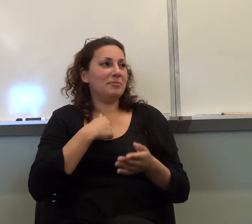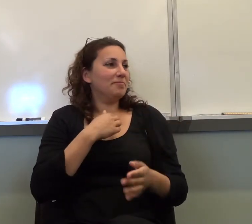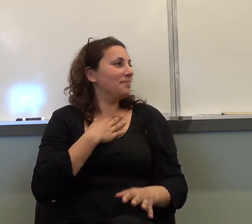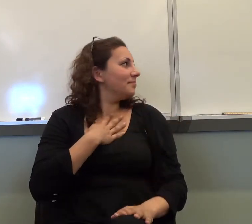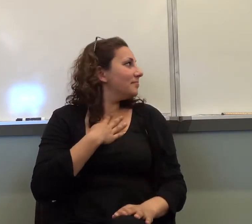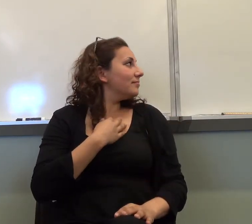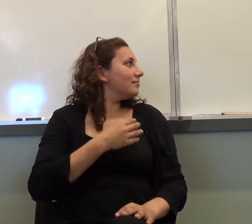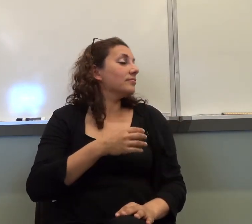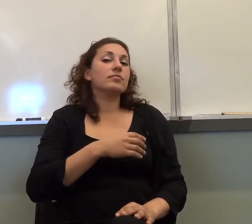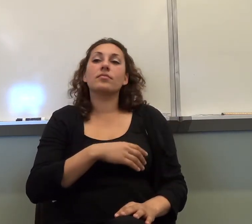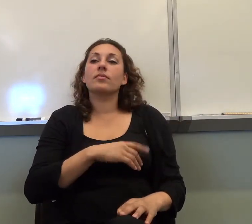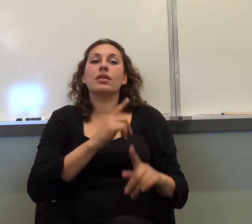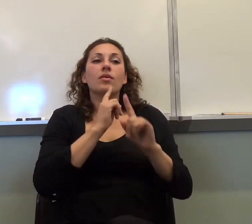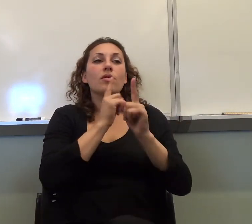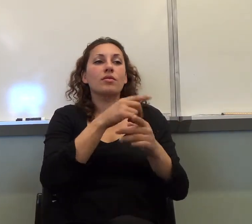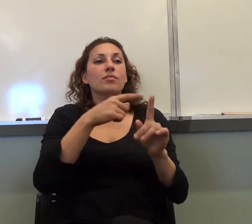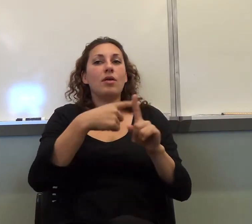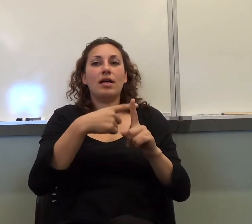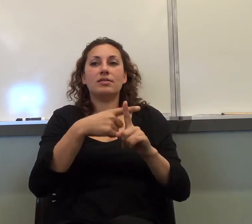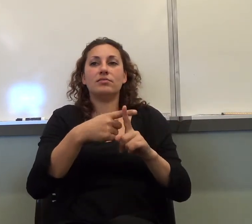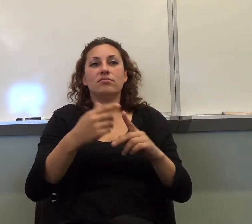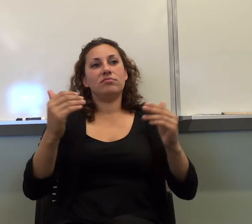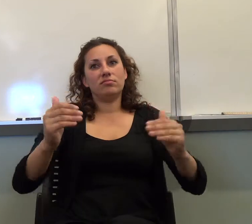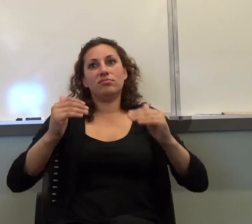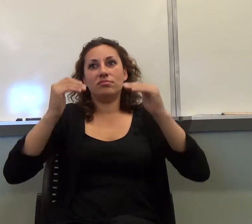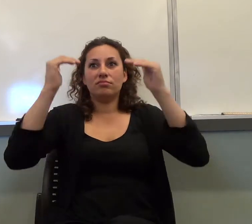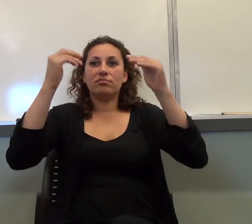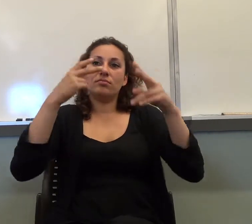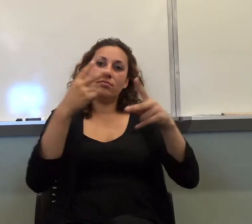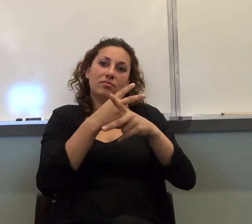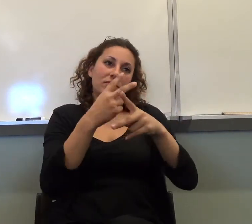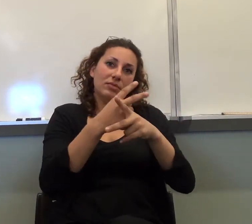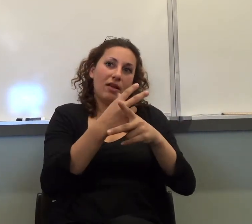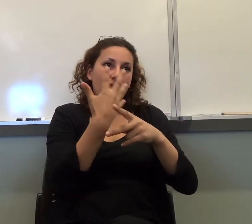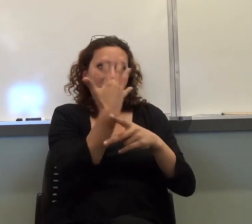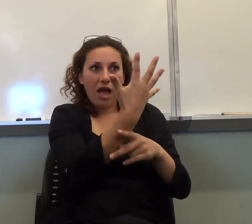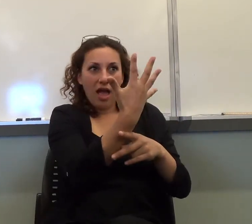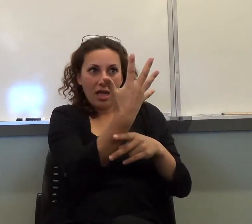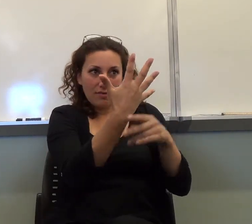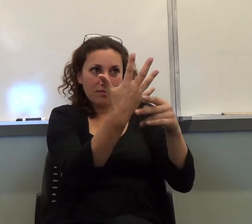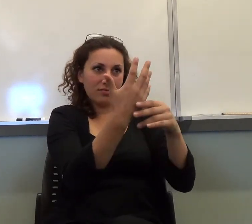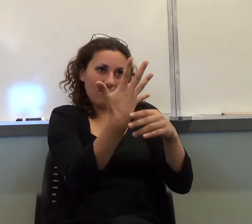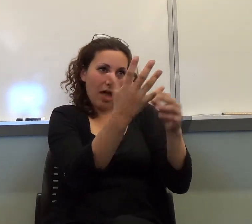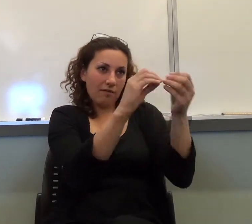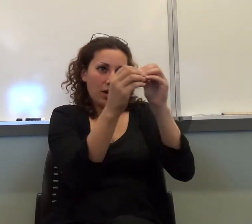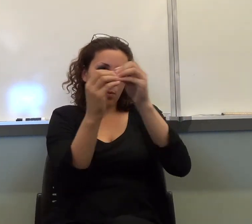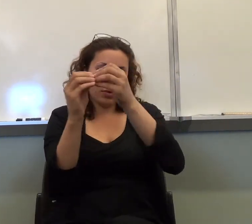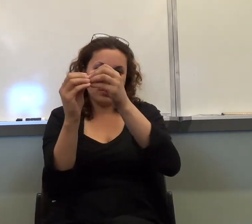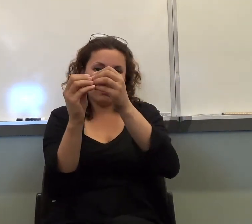positive. And if we went on to the next one, multiply 5 of them together again, we come out with a negative, it'd be a negative 42.